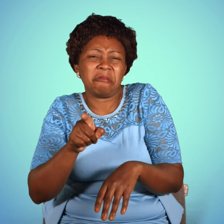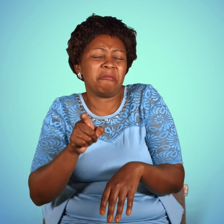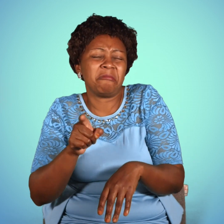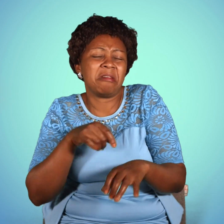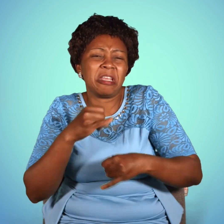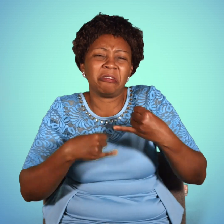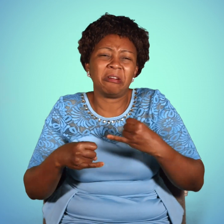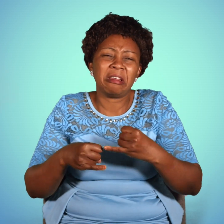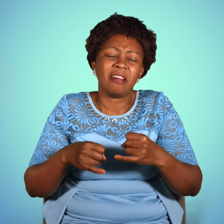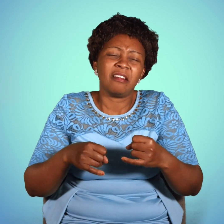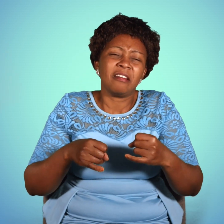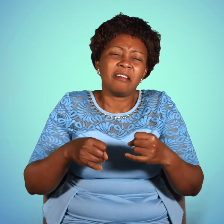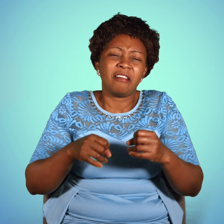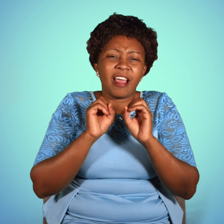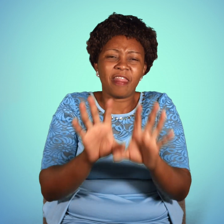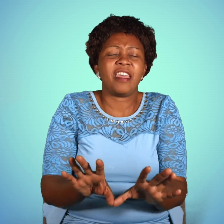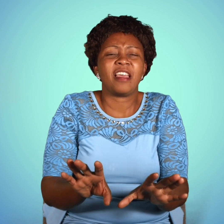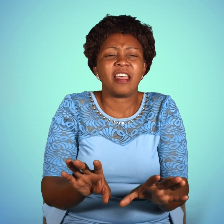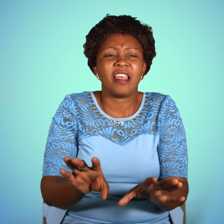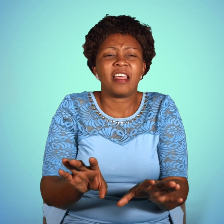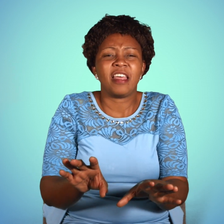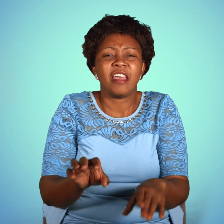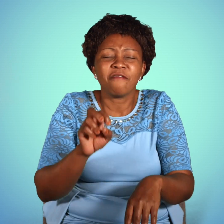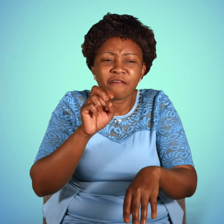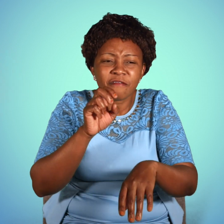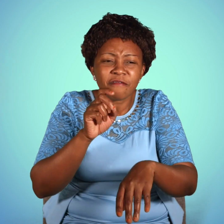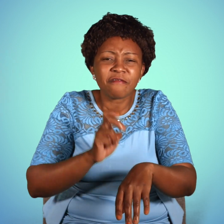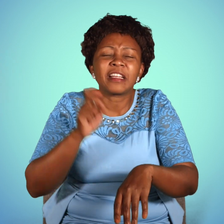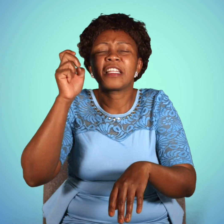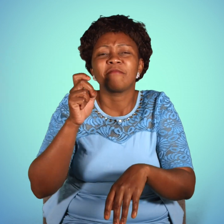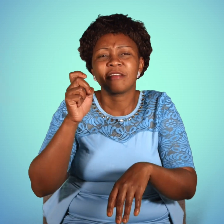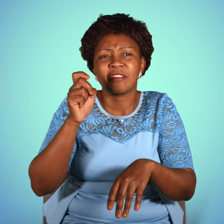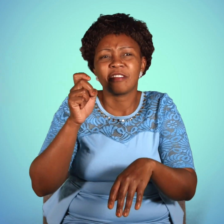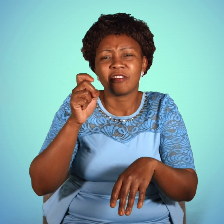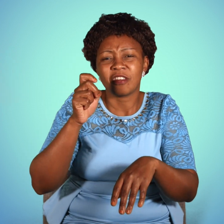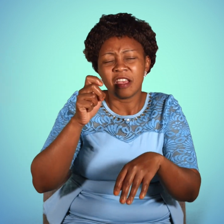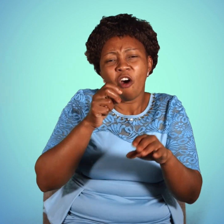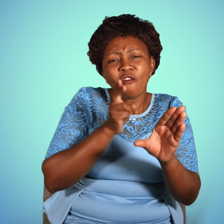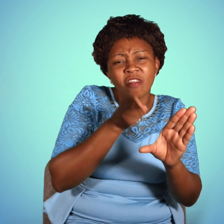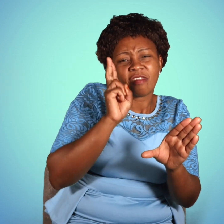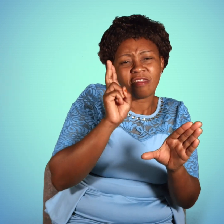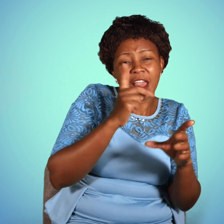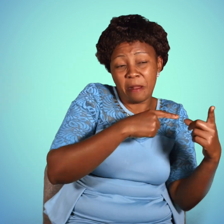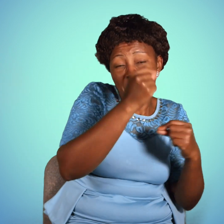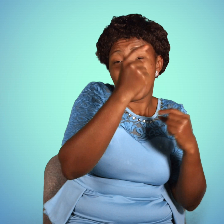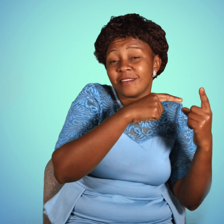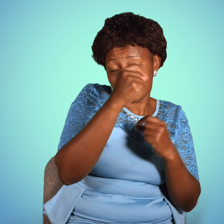The effectiveness of this method depends on a man's experience, ability to predict